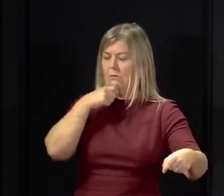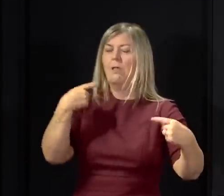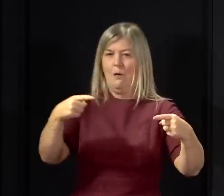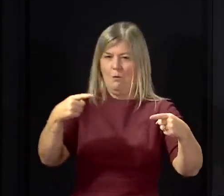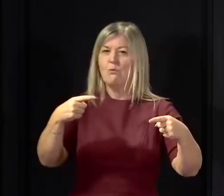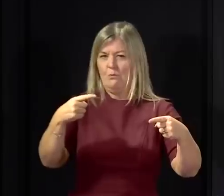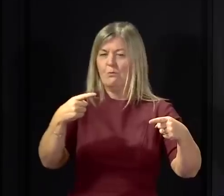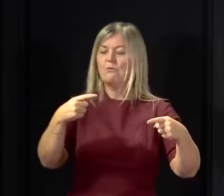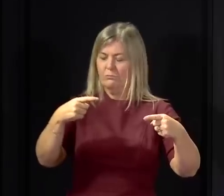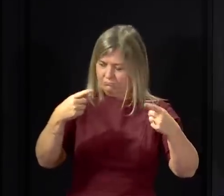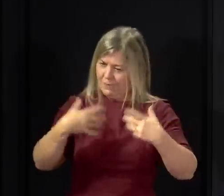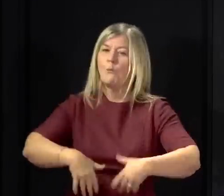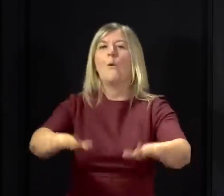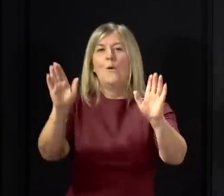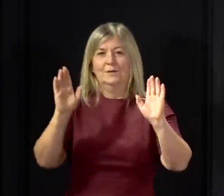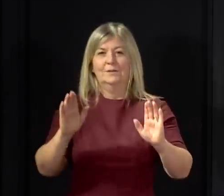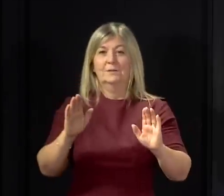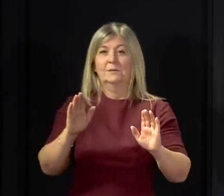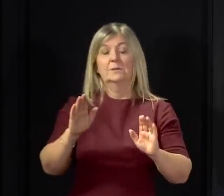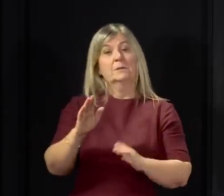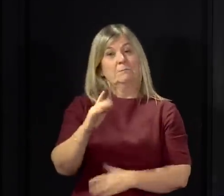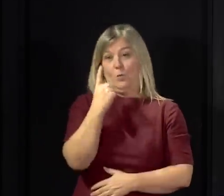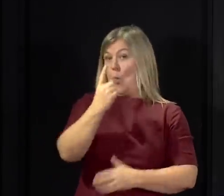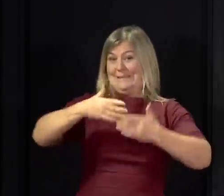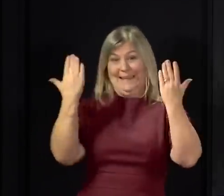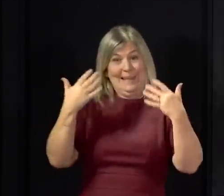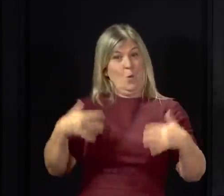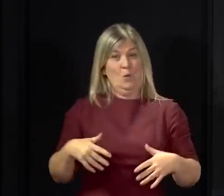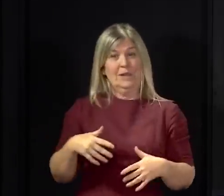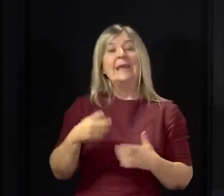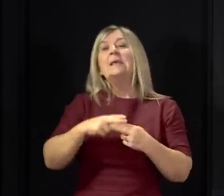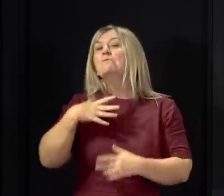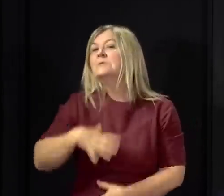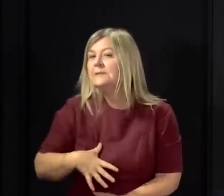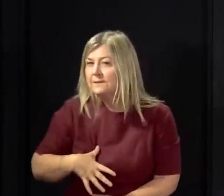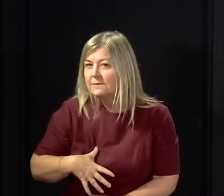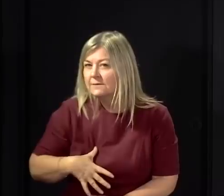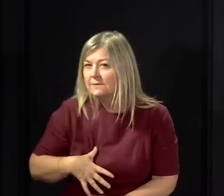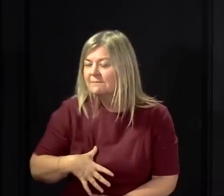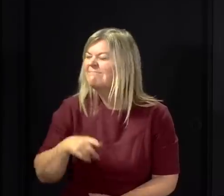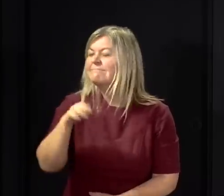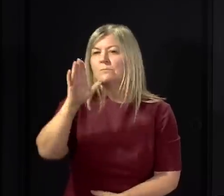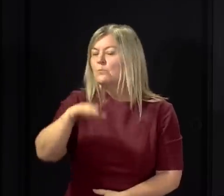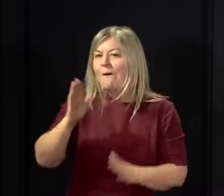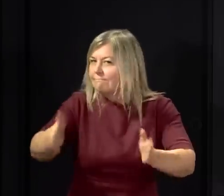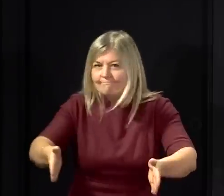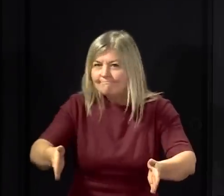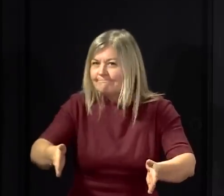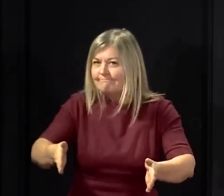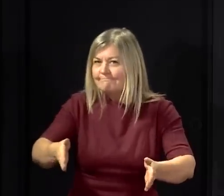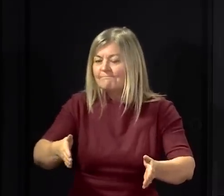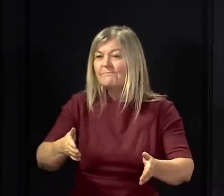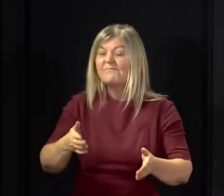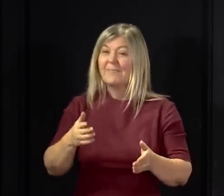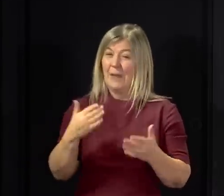we have said from the start, only use this flexibility if you really, truly need to. This new strain makes